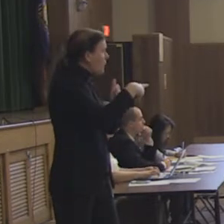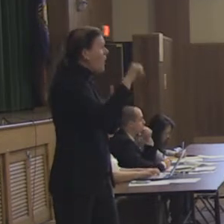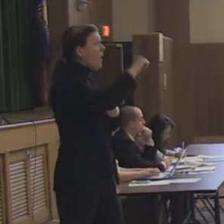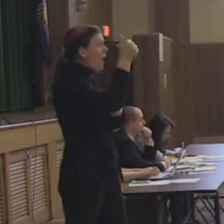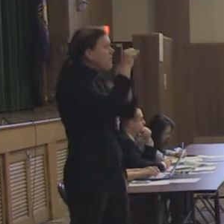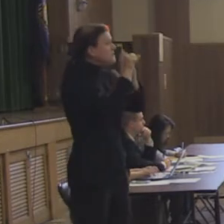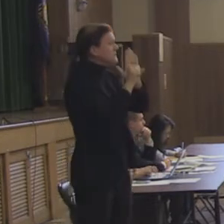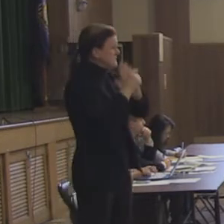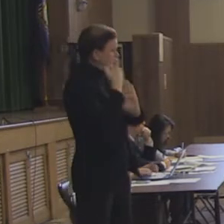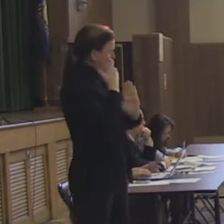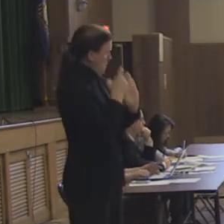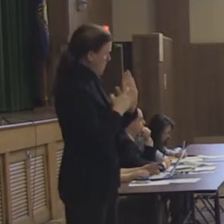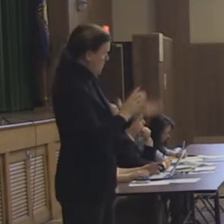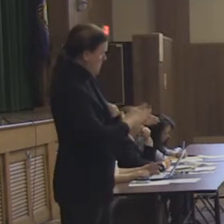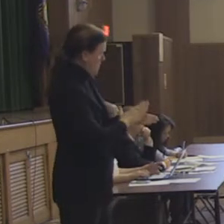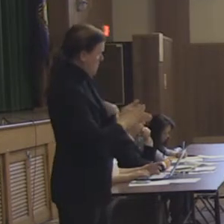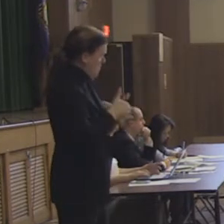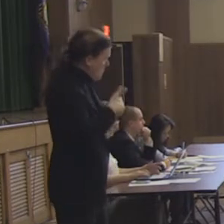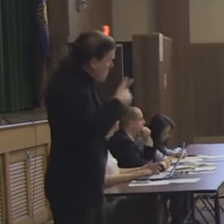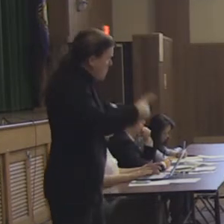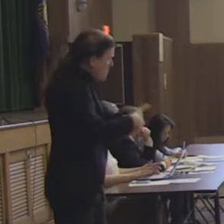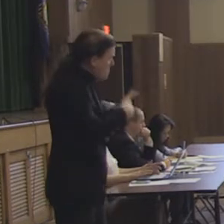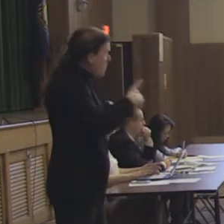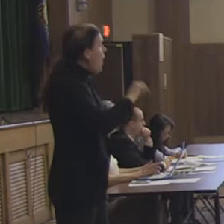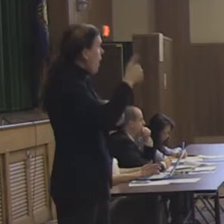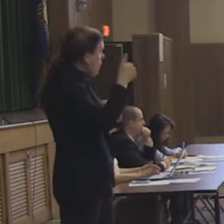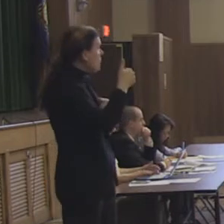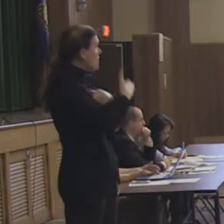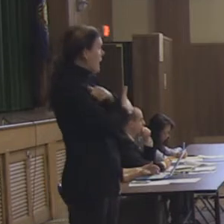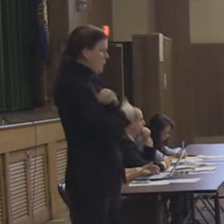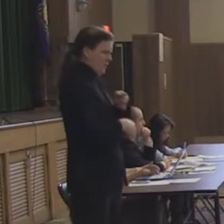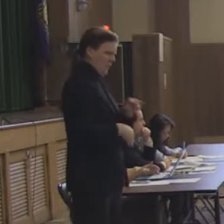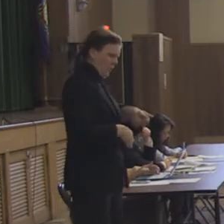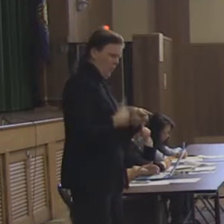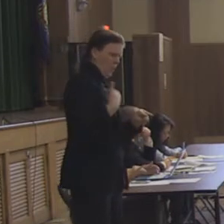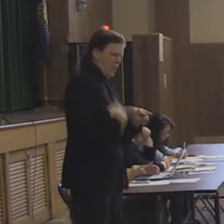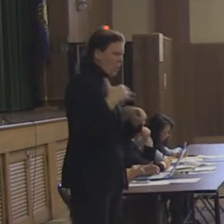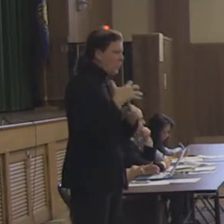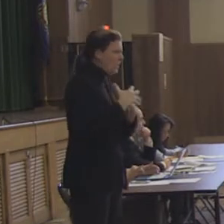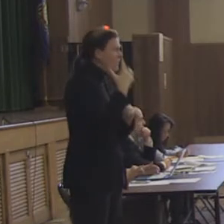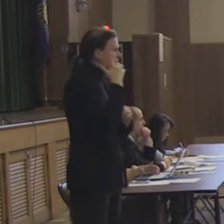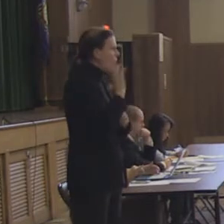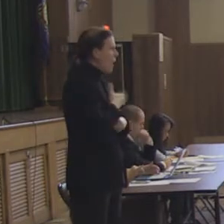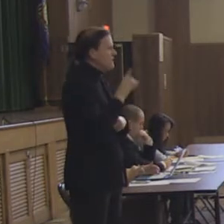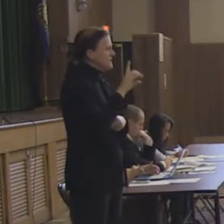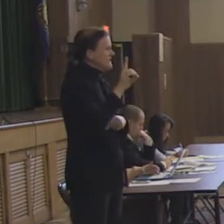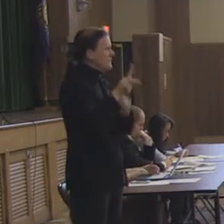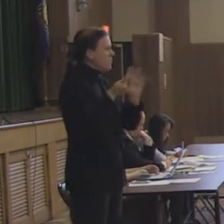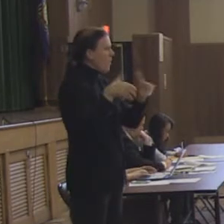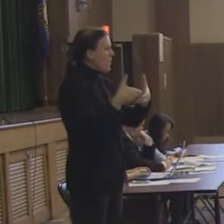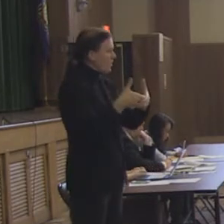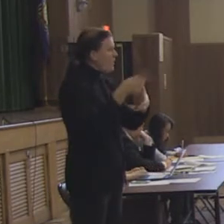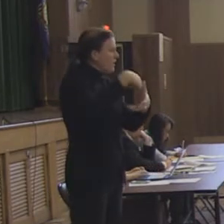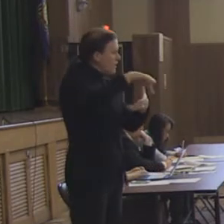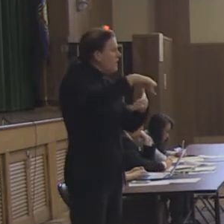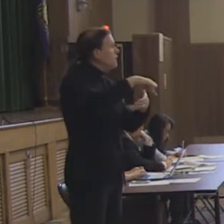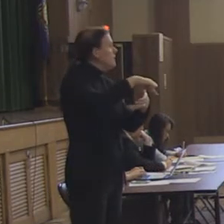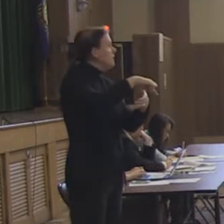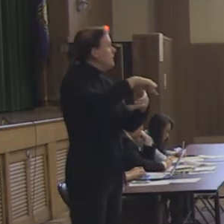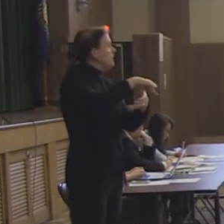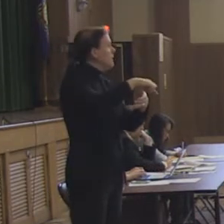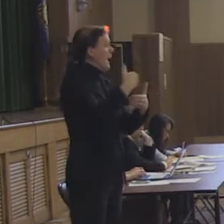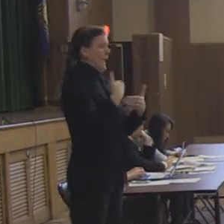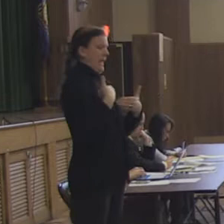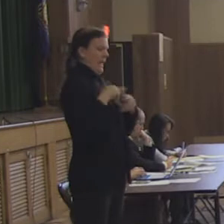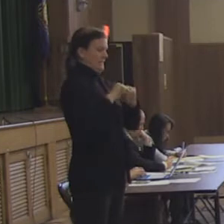by other states, by other counties, as being cutting-edge for developmental disability, where it was a